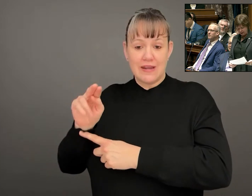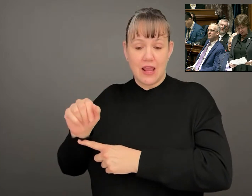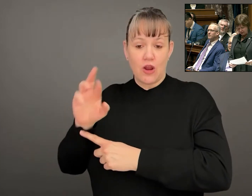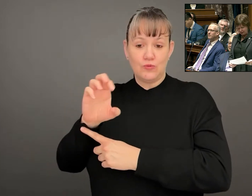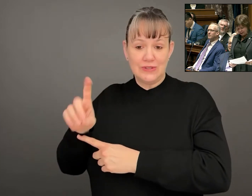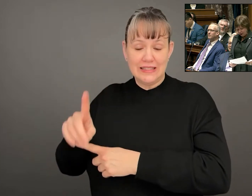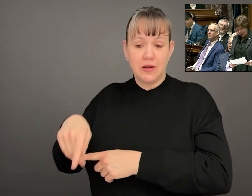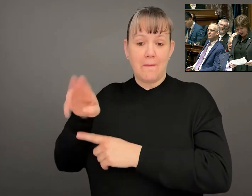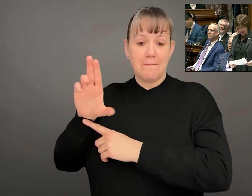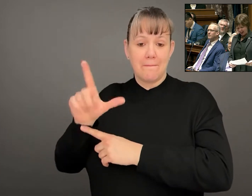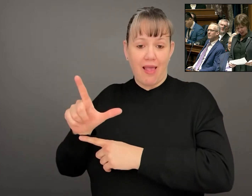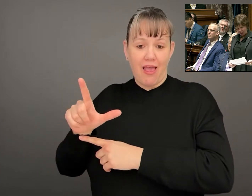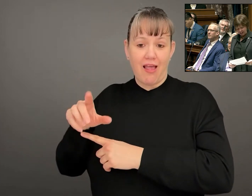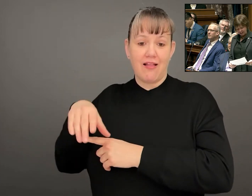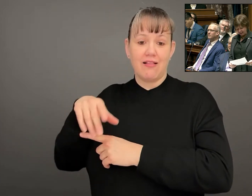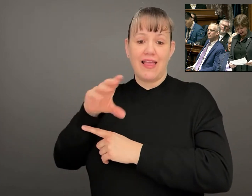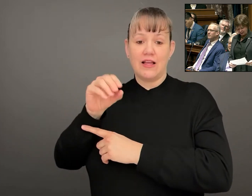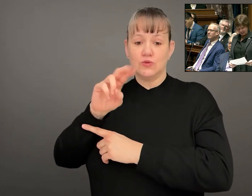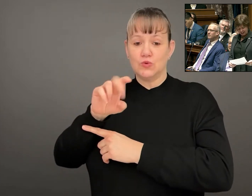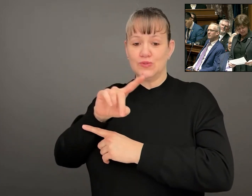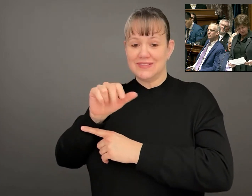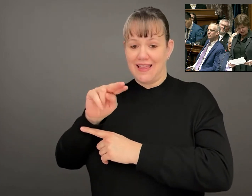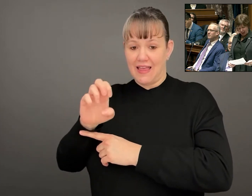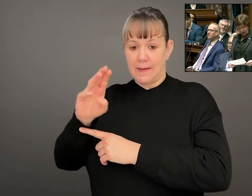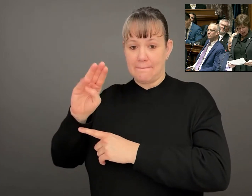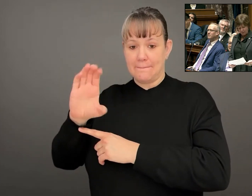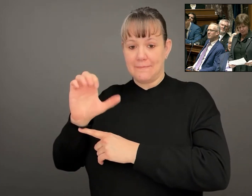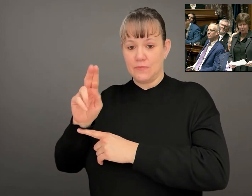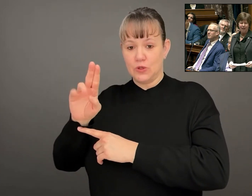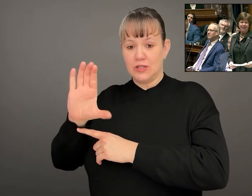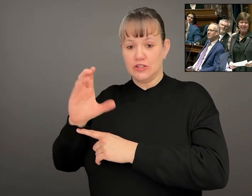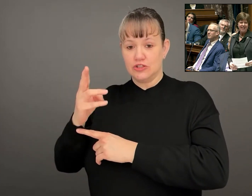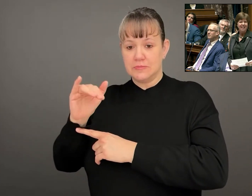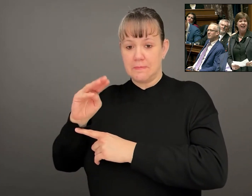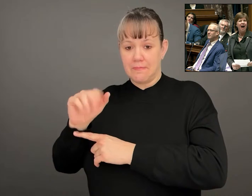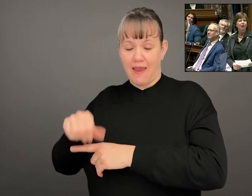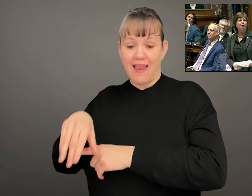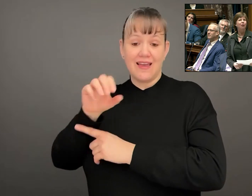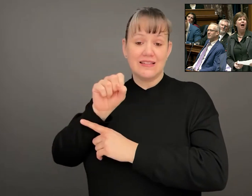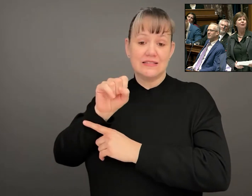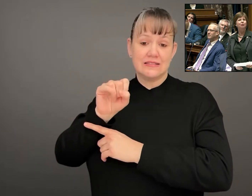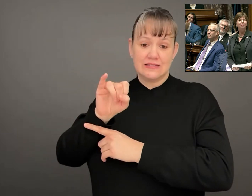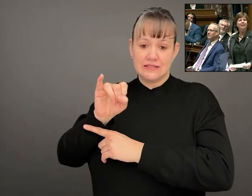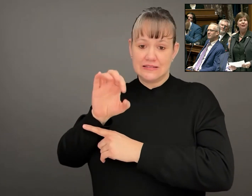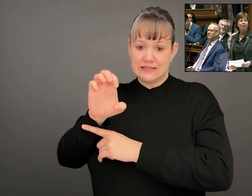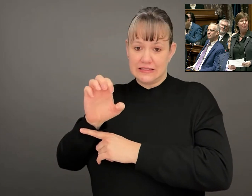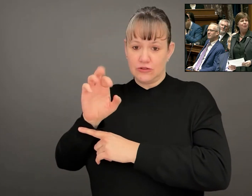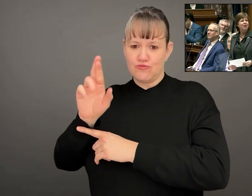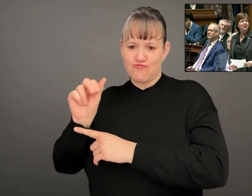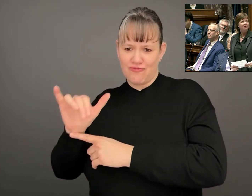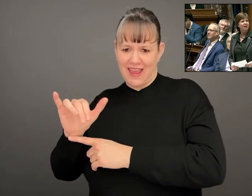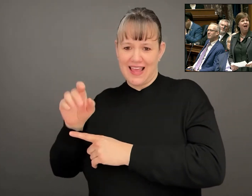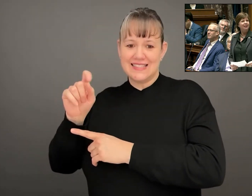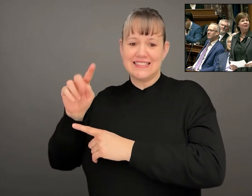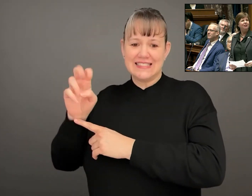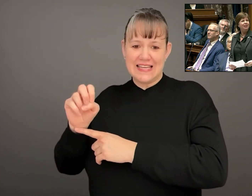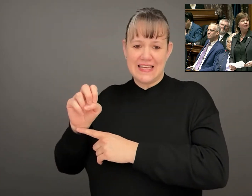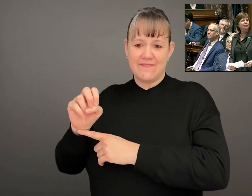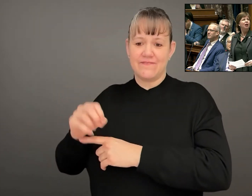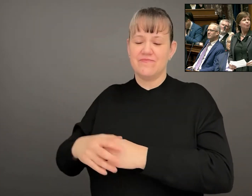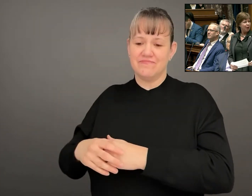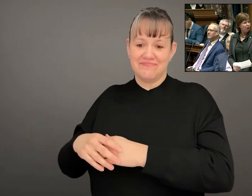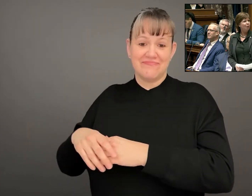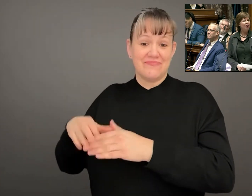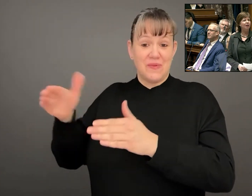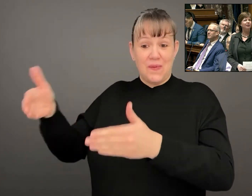C. Ray, and Steve Eberly. Will the House please welcome the Denman Island